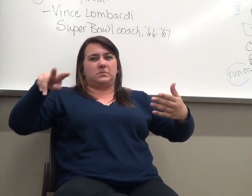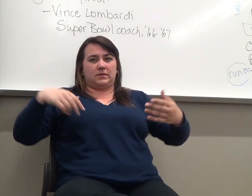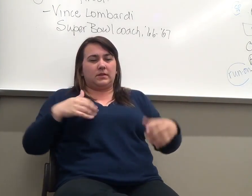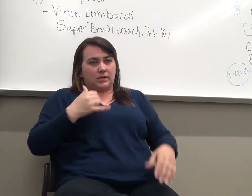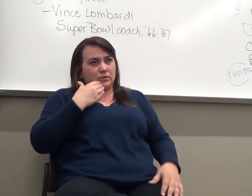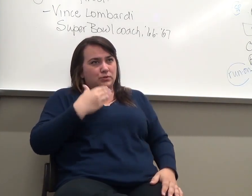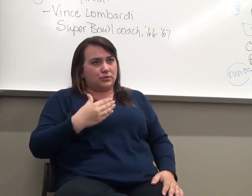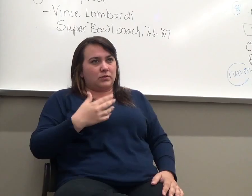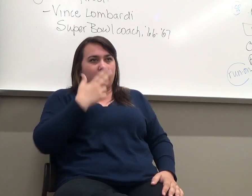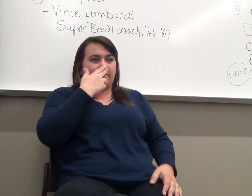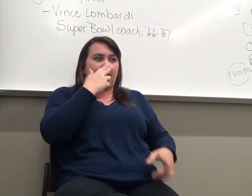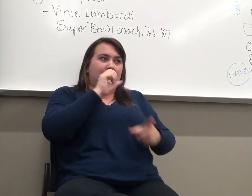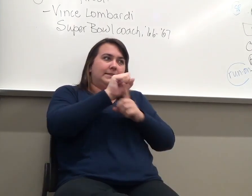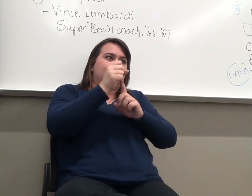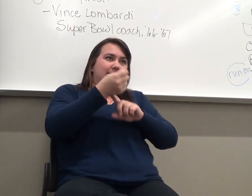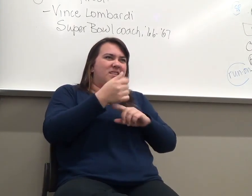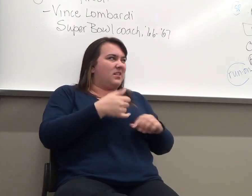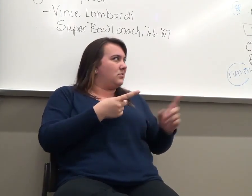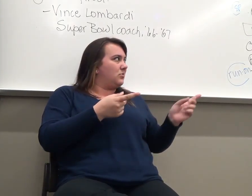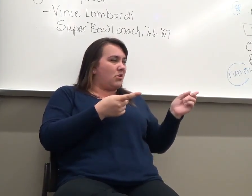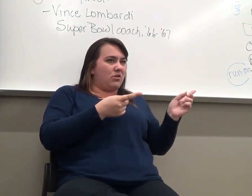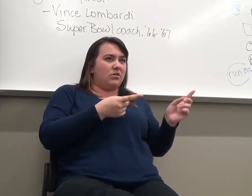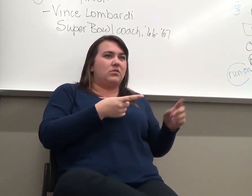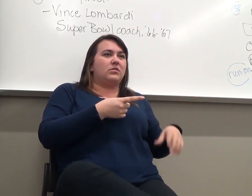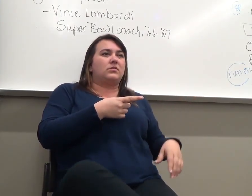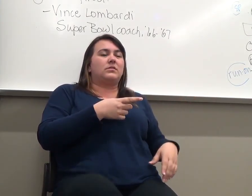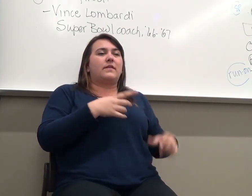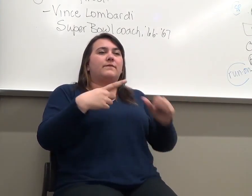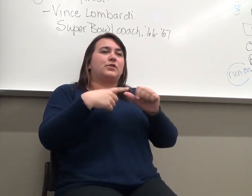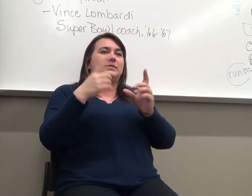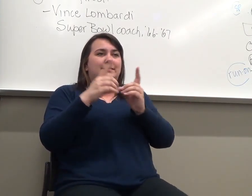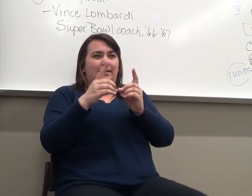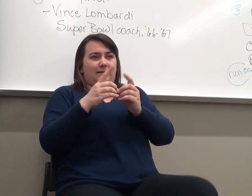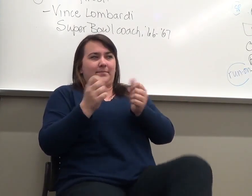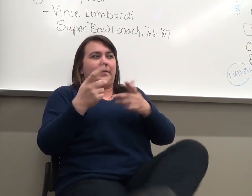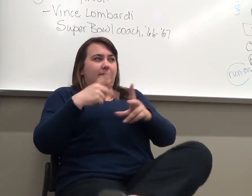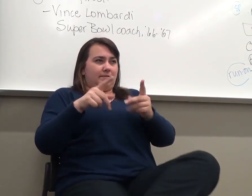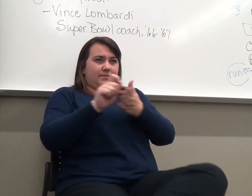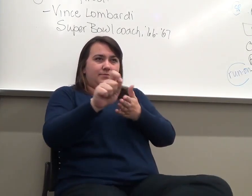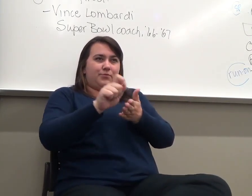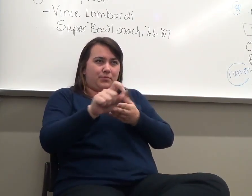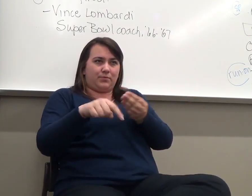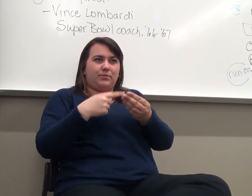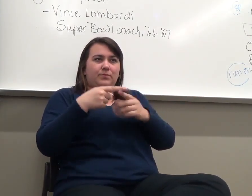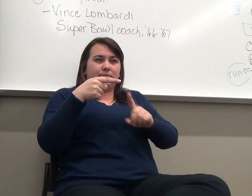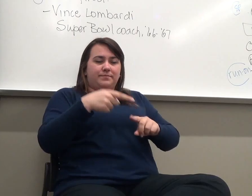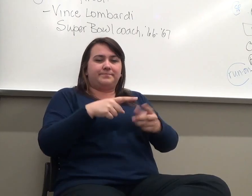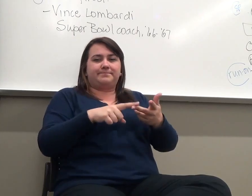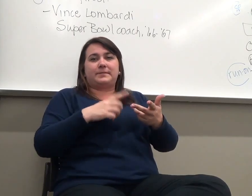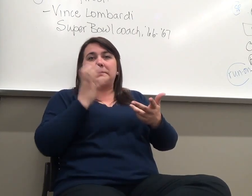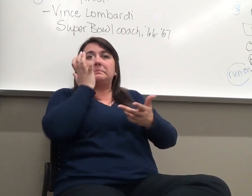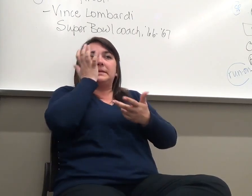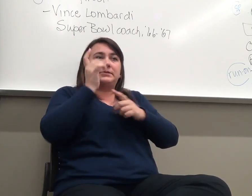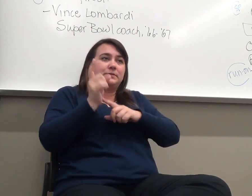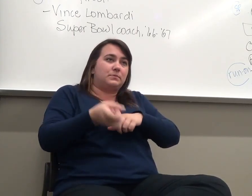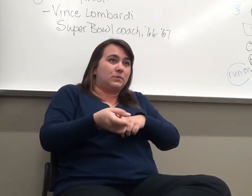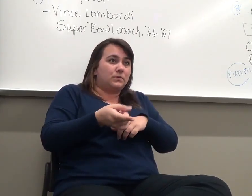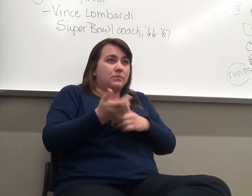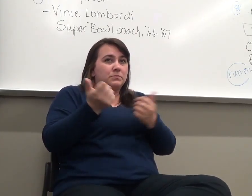what Jacob ended up doing, I don't know where they went, Jacob Andrew, what he ended up doing, I told him, I said, no,